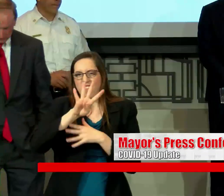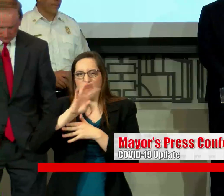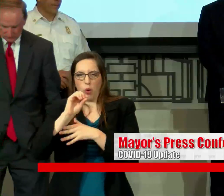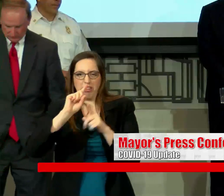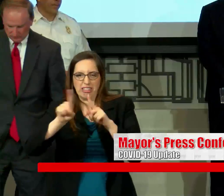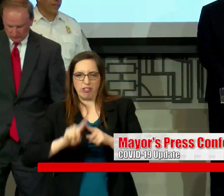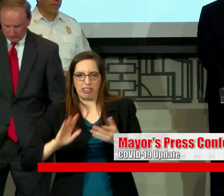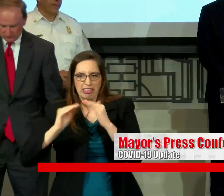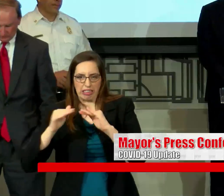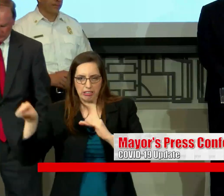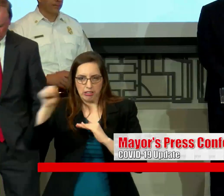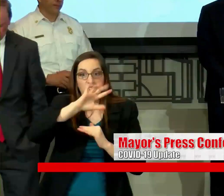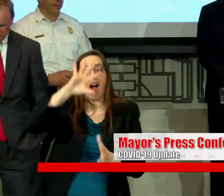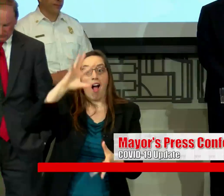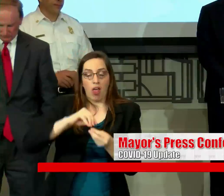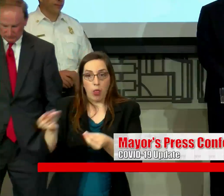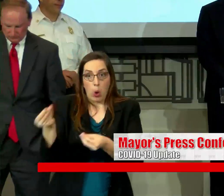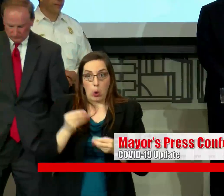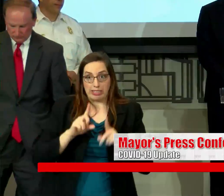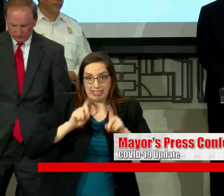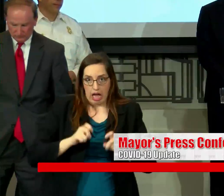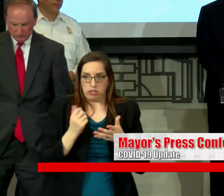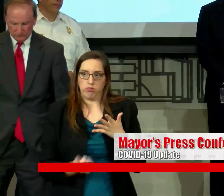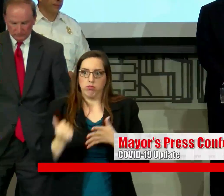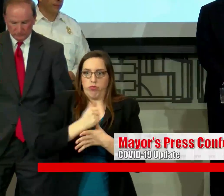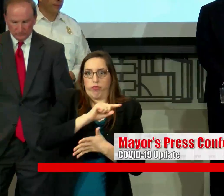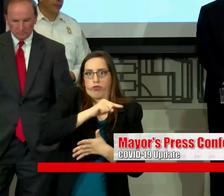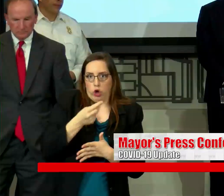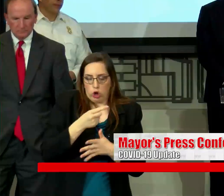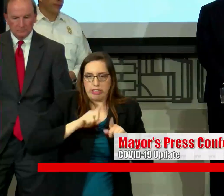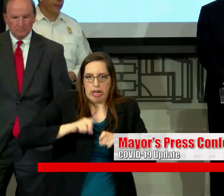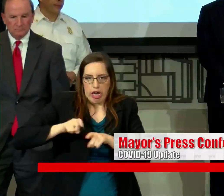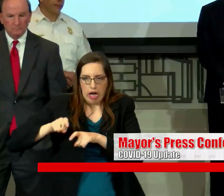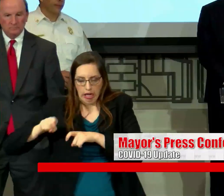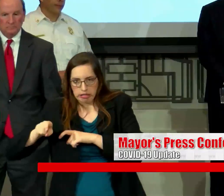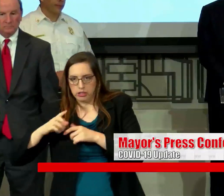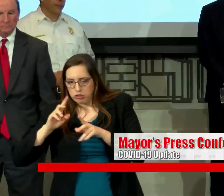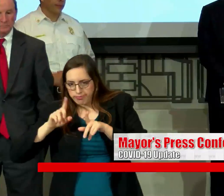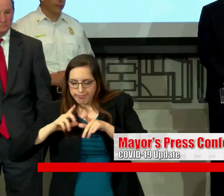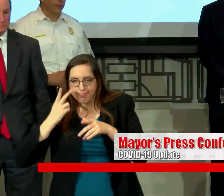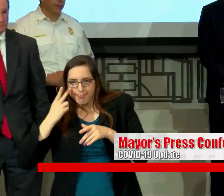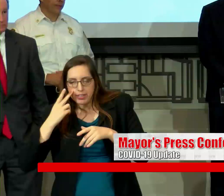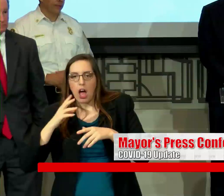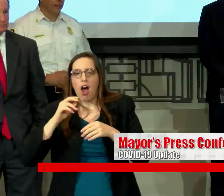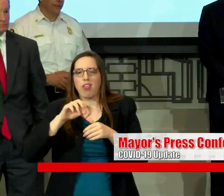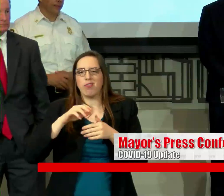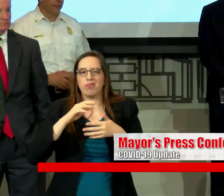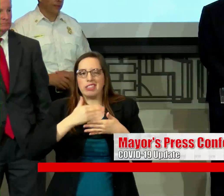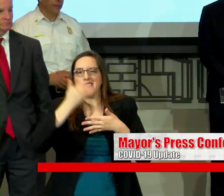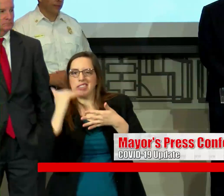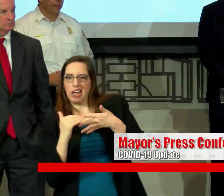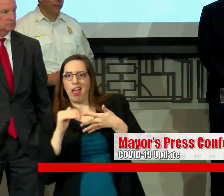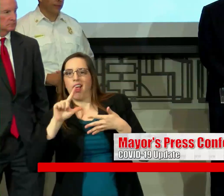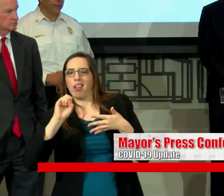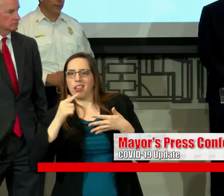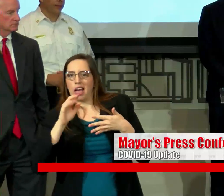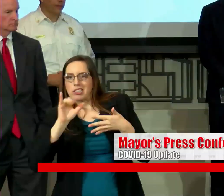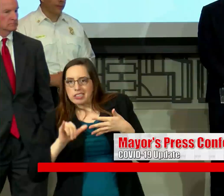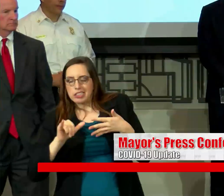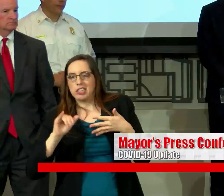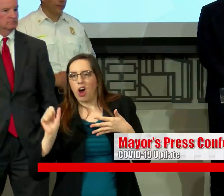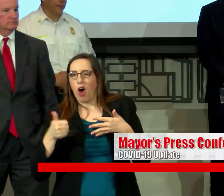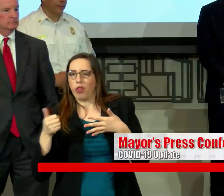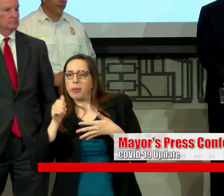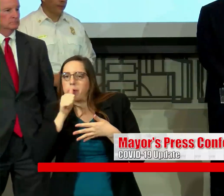that. My understanding is that those tests are being prioritized over the private contractors, the legacy clinics of the world.